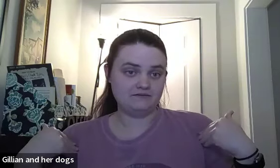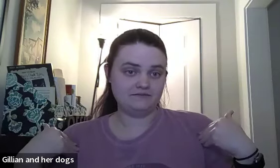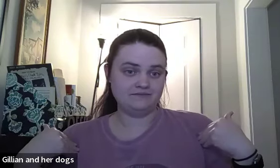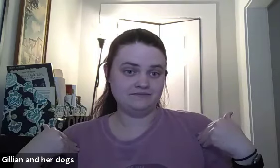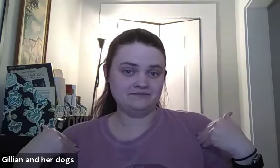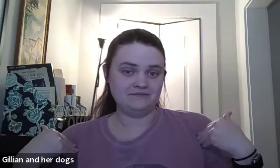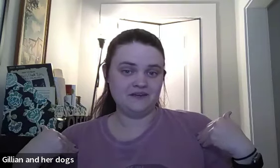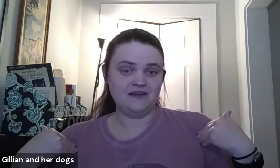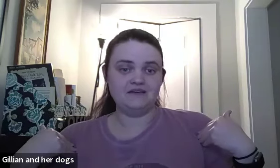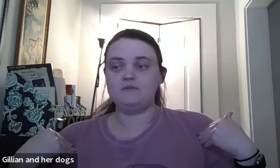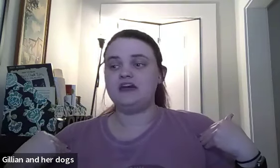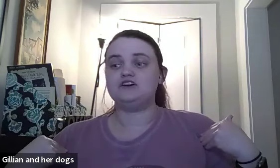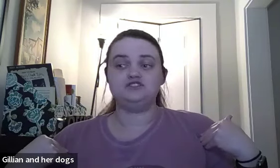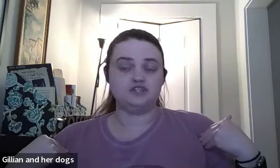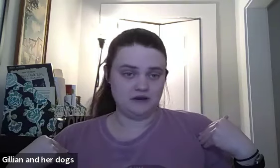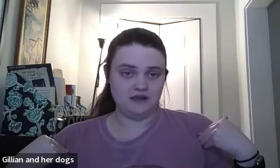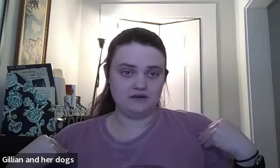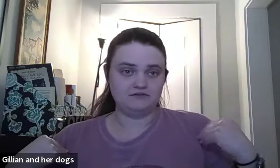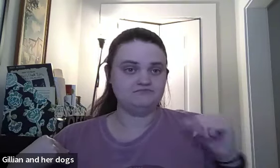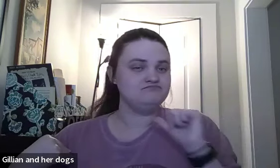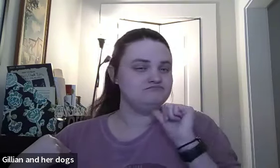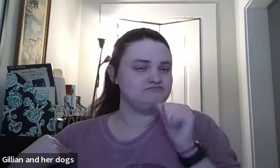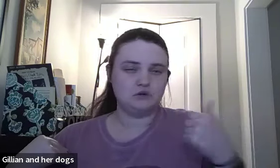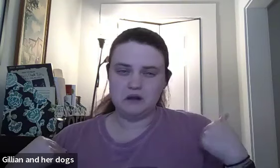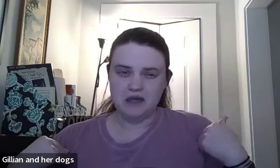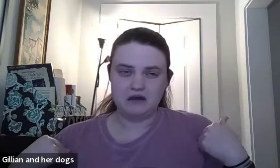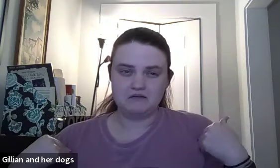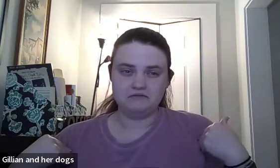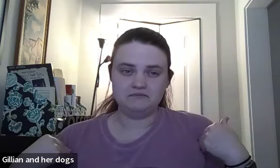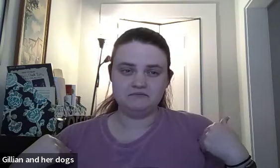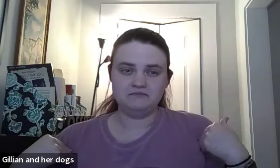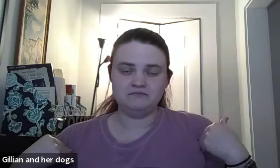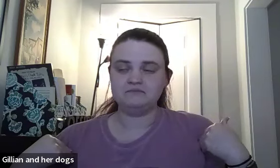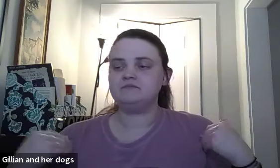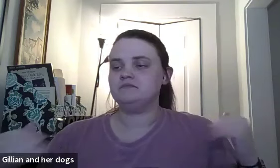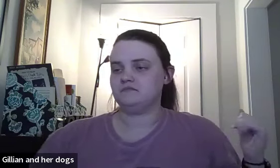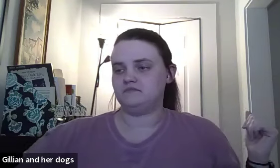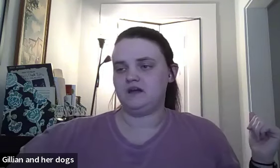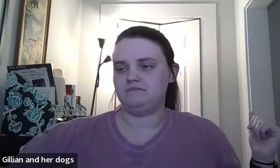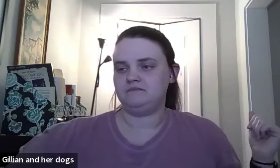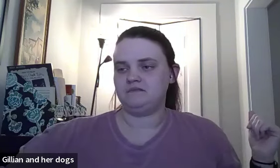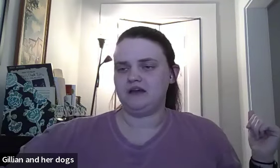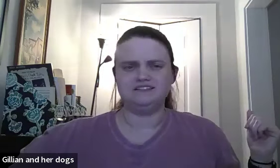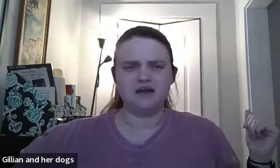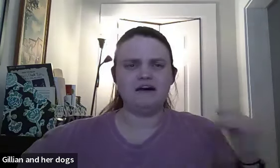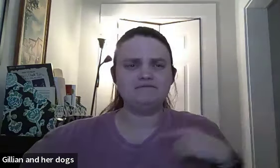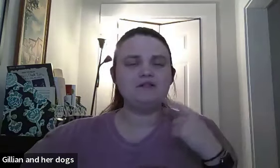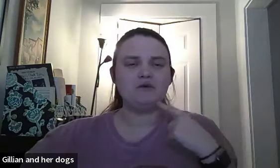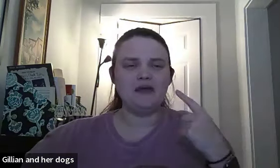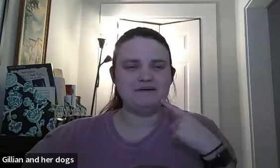have, then we had our don't have. Okay. I stopped. I felt like the way